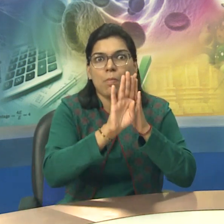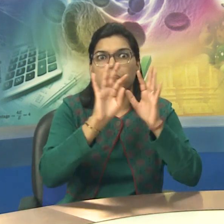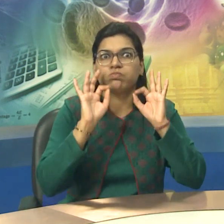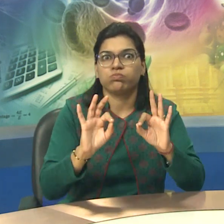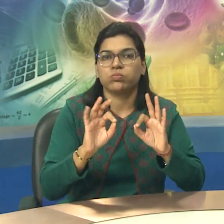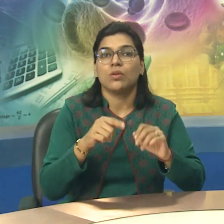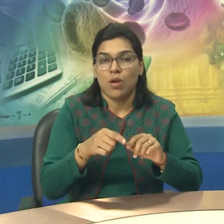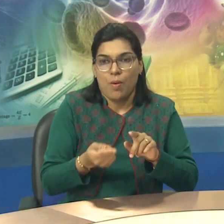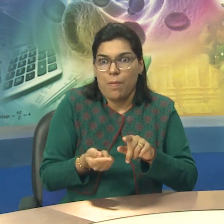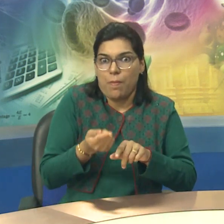Upside.